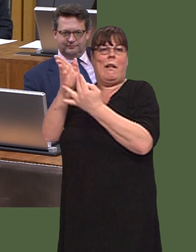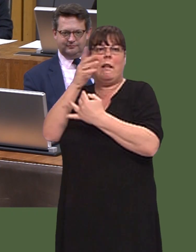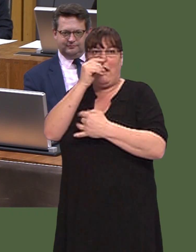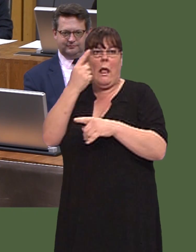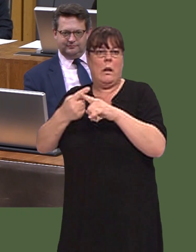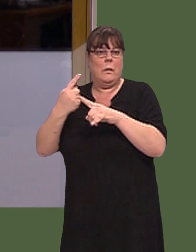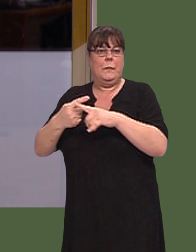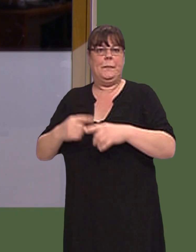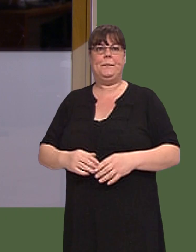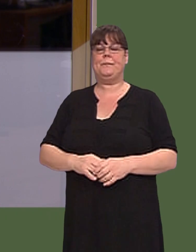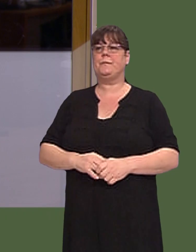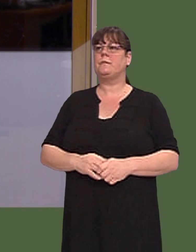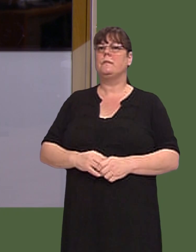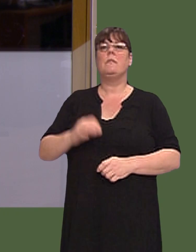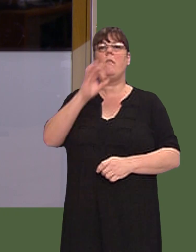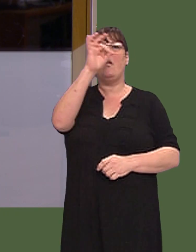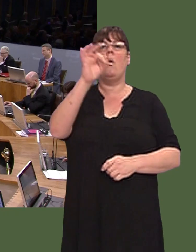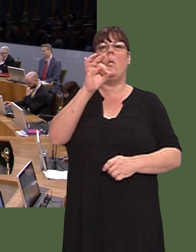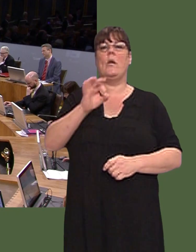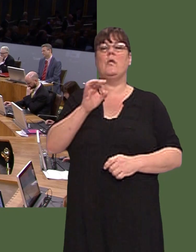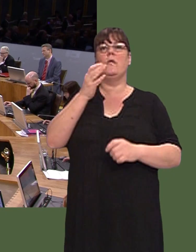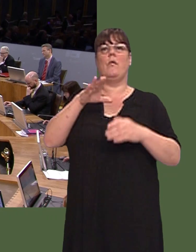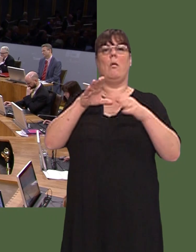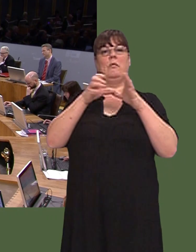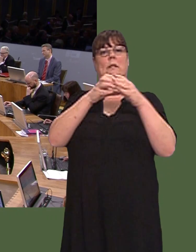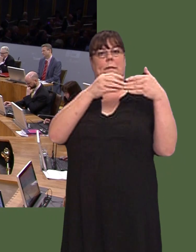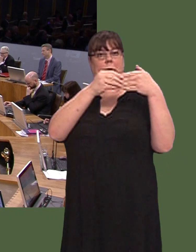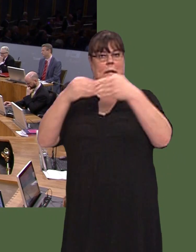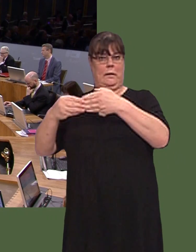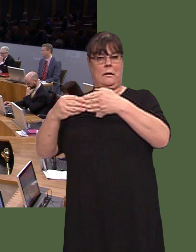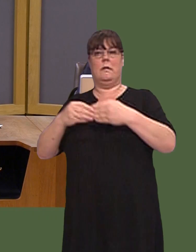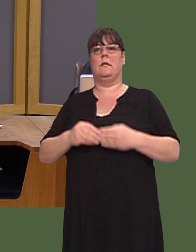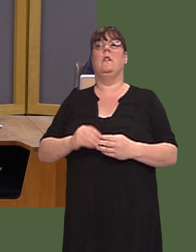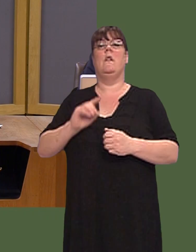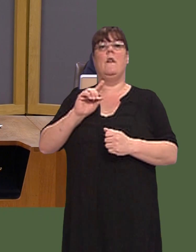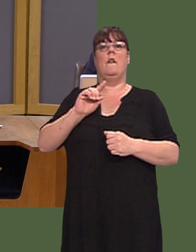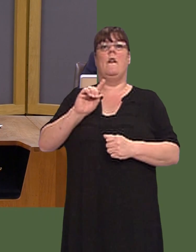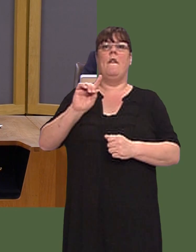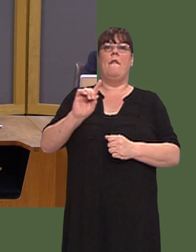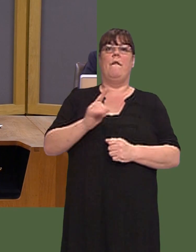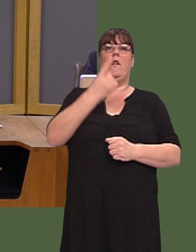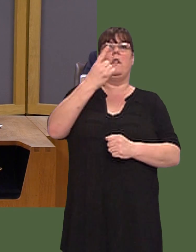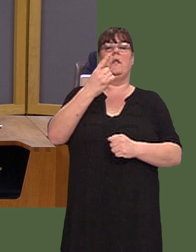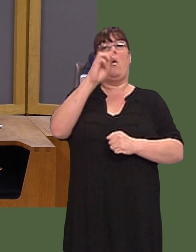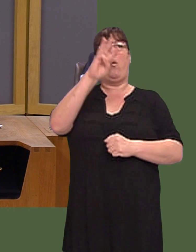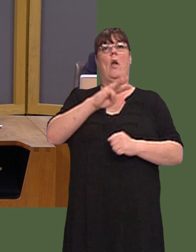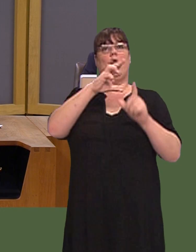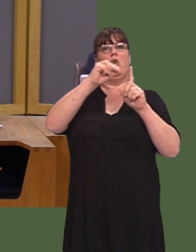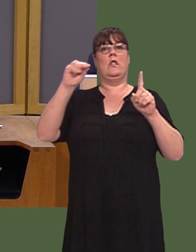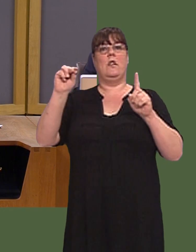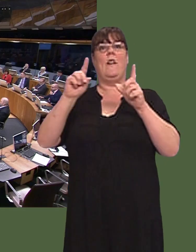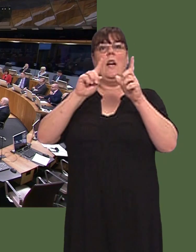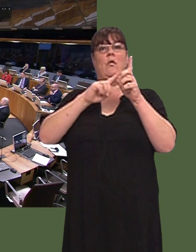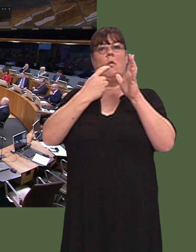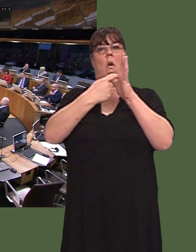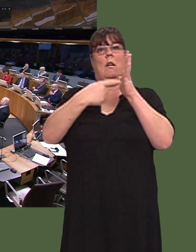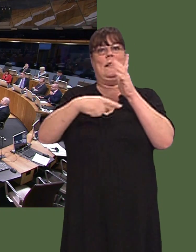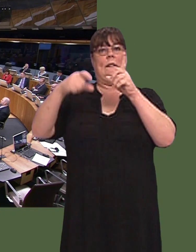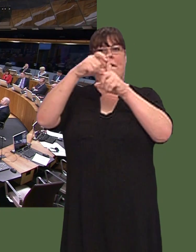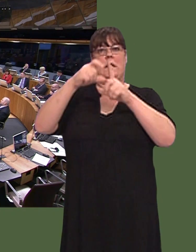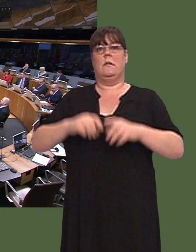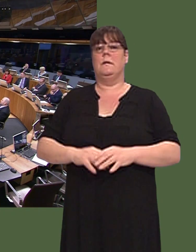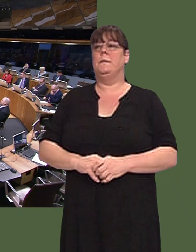asked my doctor about that, and he said, your choice is you suffer the pain or you don't take them.